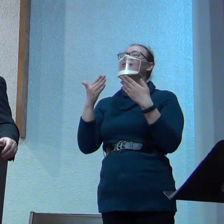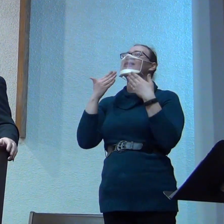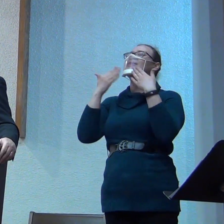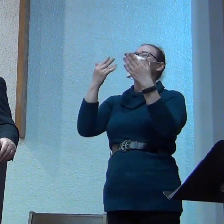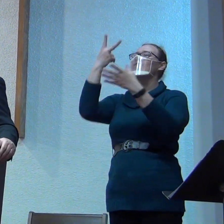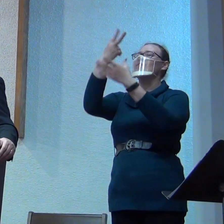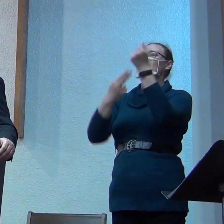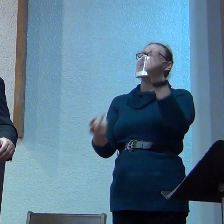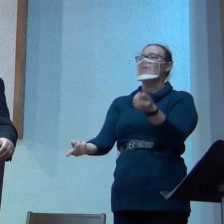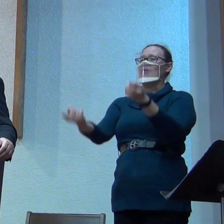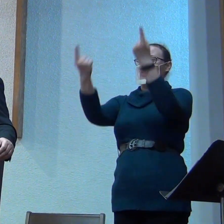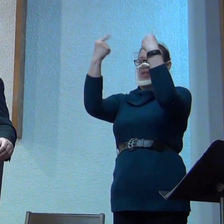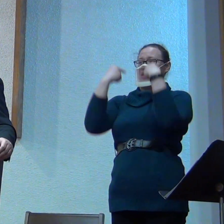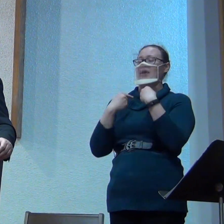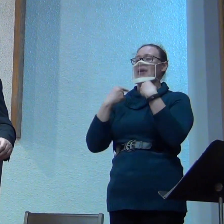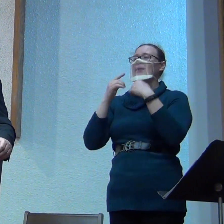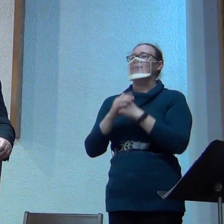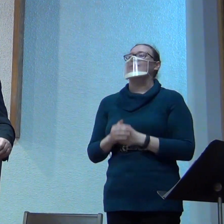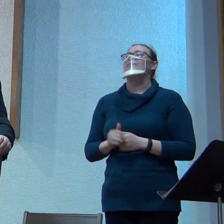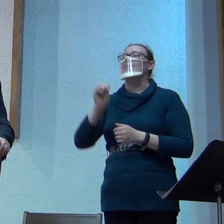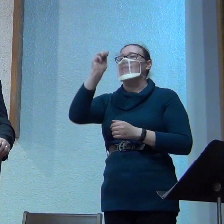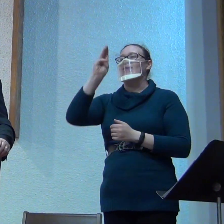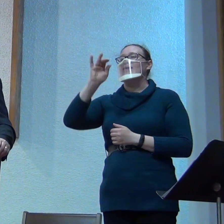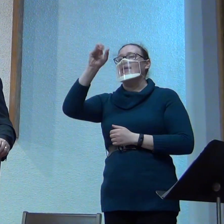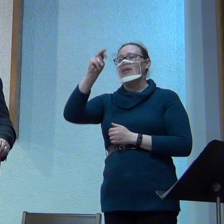both came. Amen.